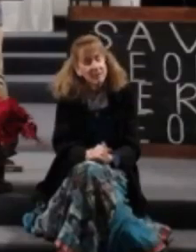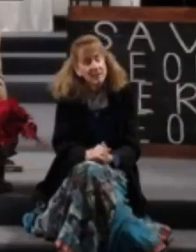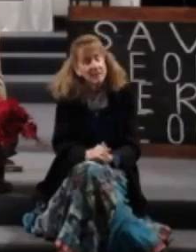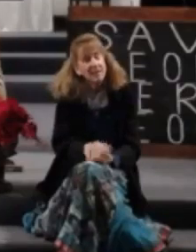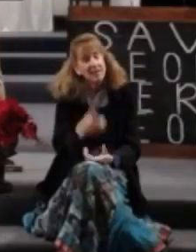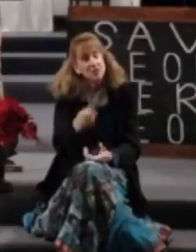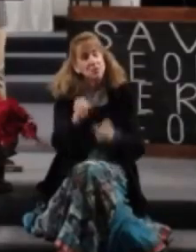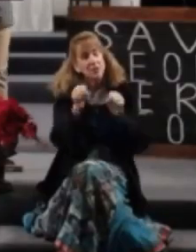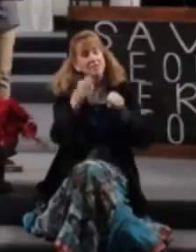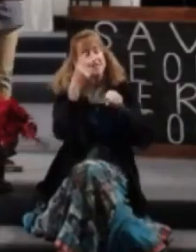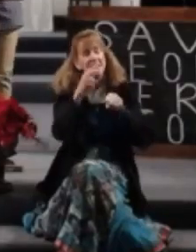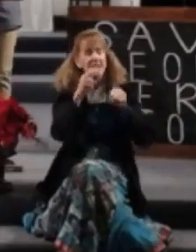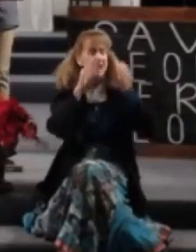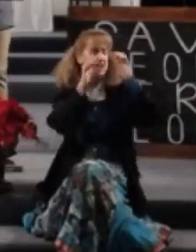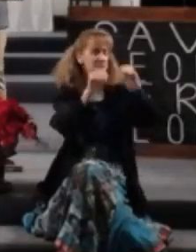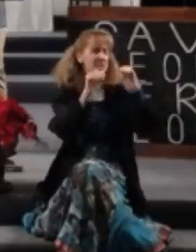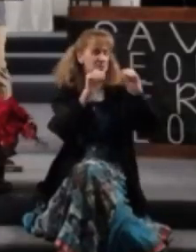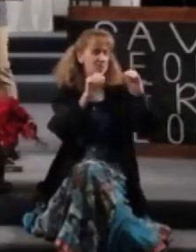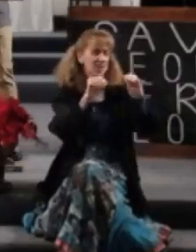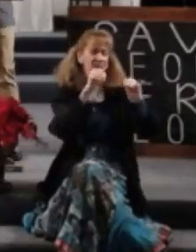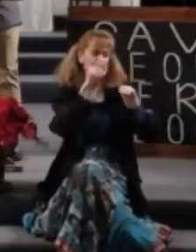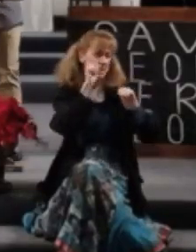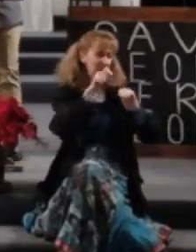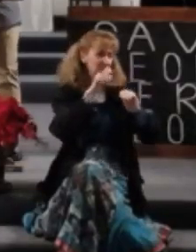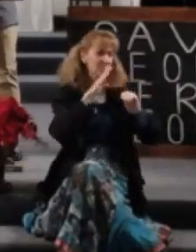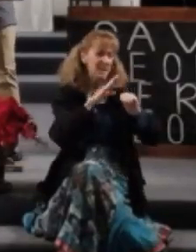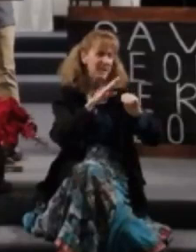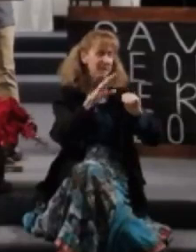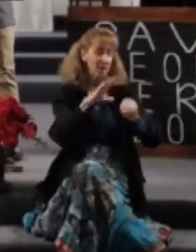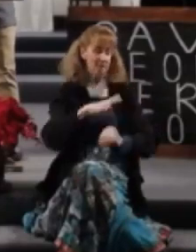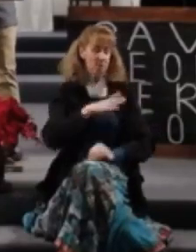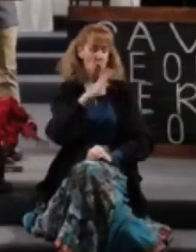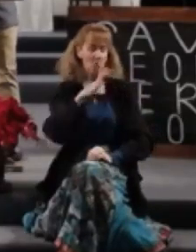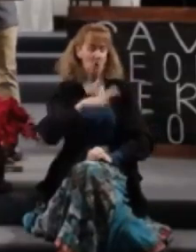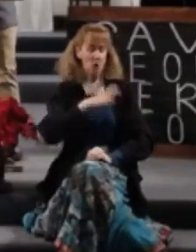So you see, teaching doesn't have to be in a formal setting.